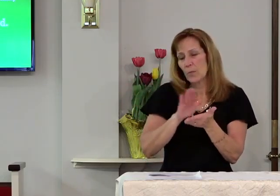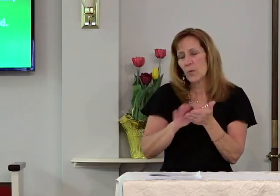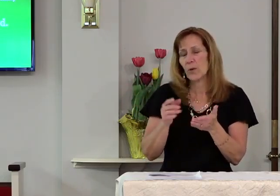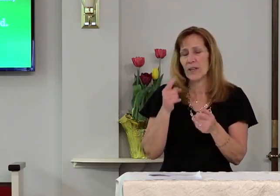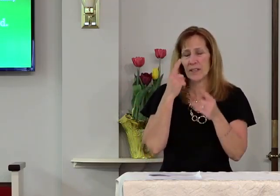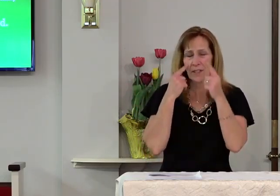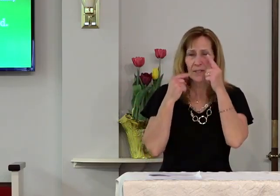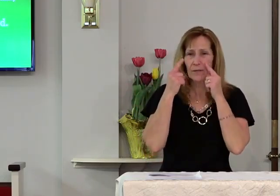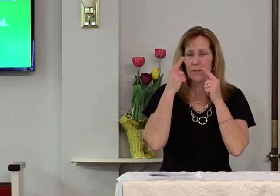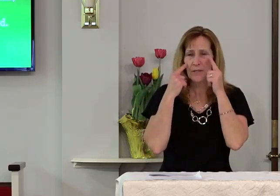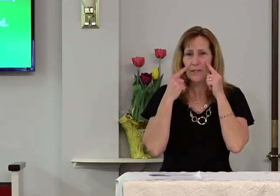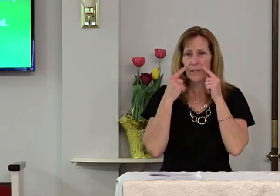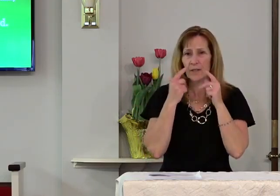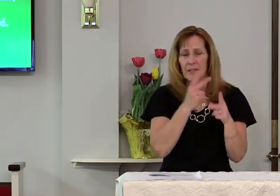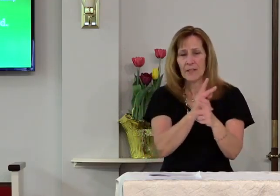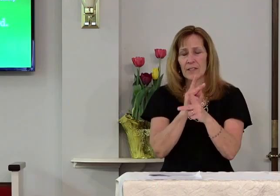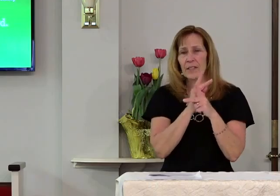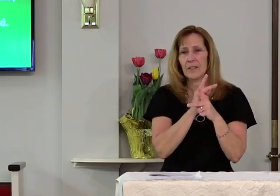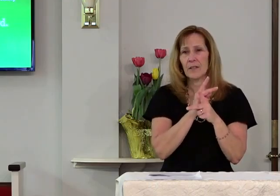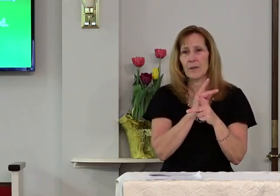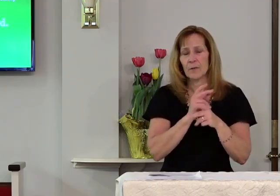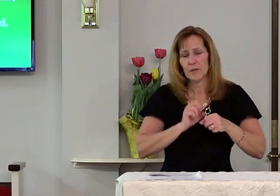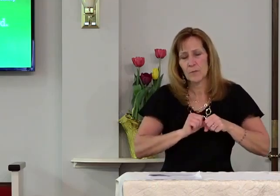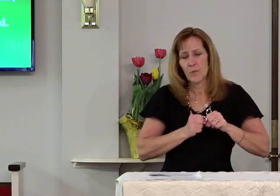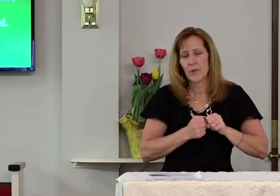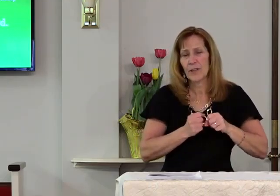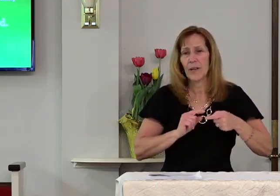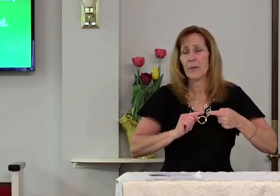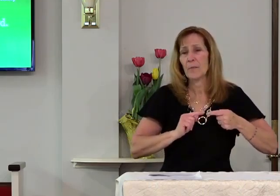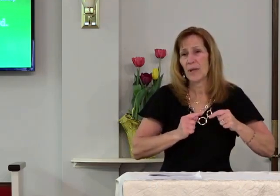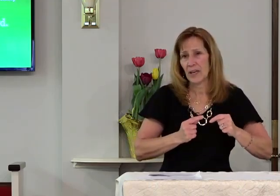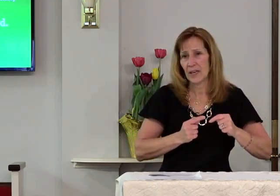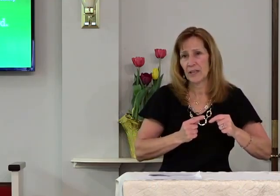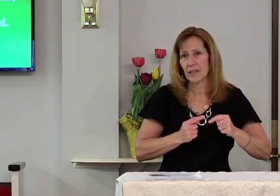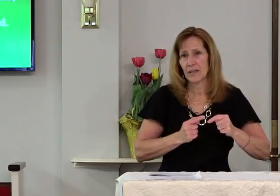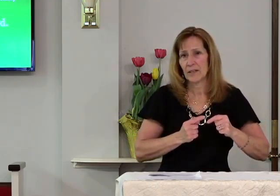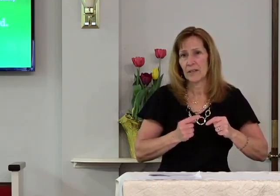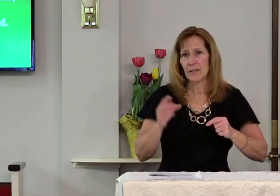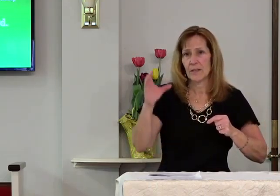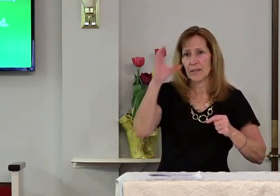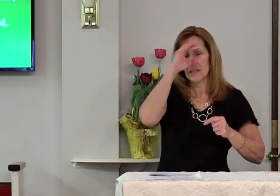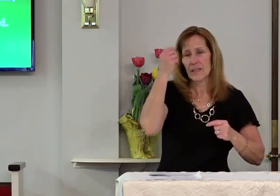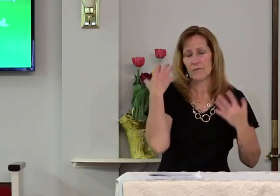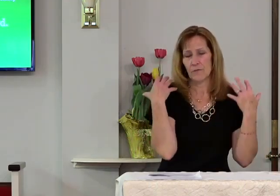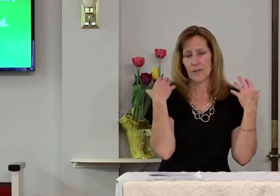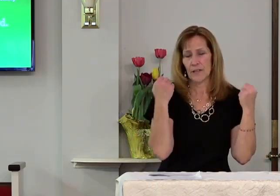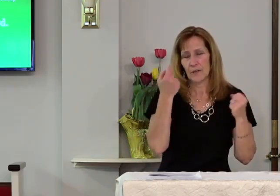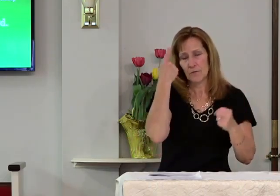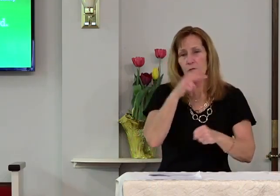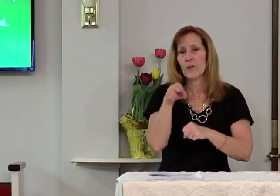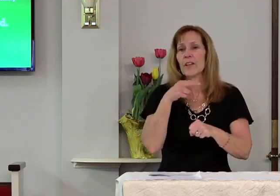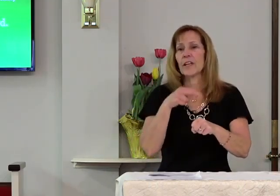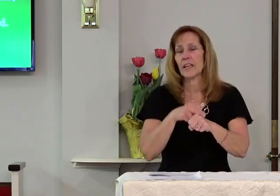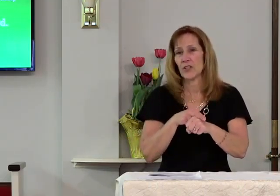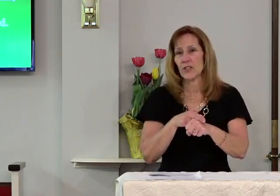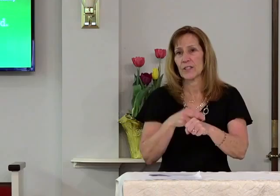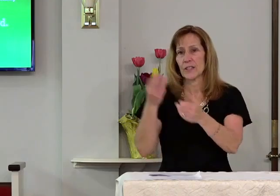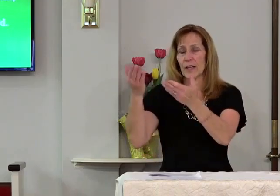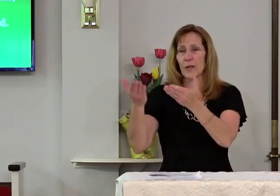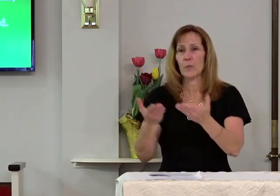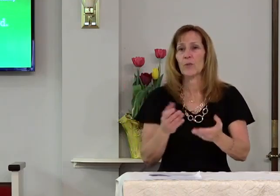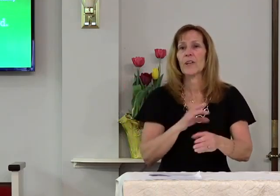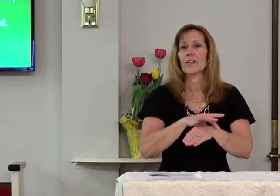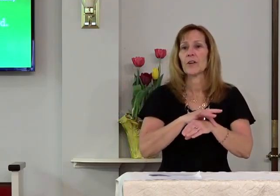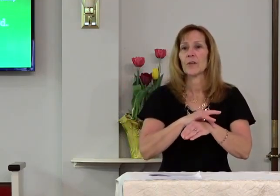tears tend to those in mourning and pain seek the healing of the nations and bring